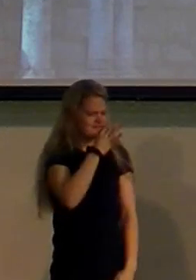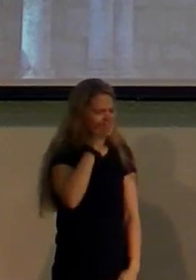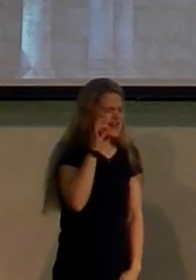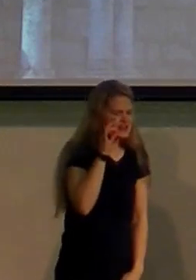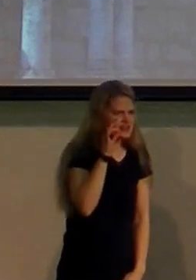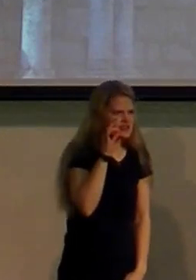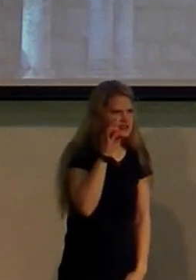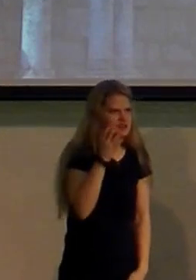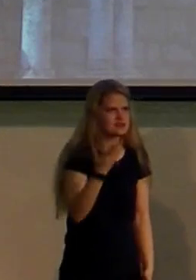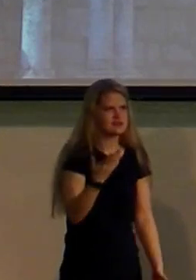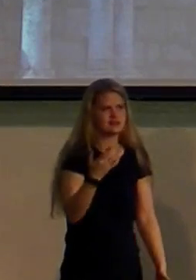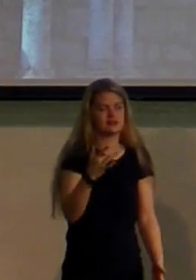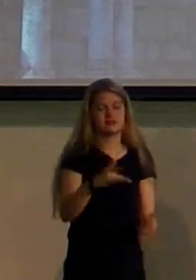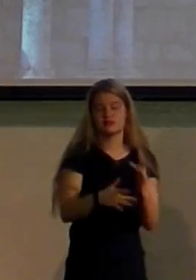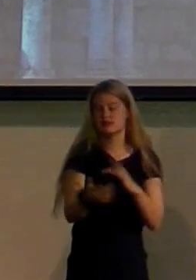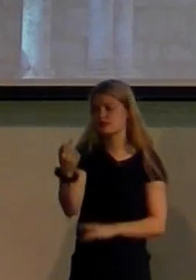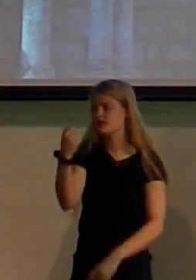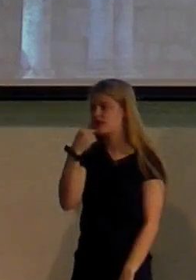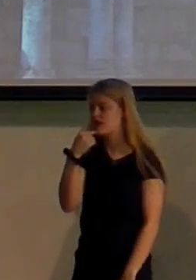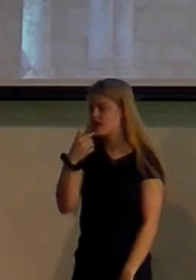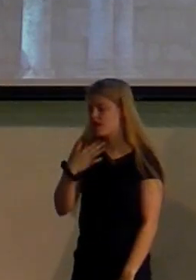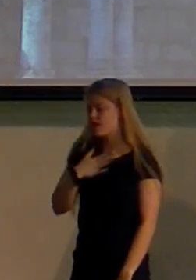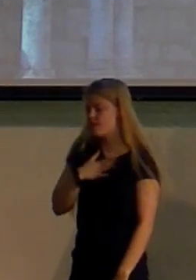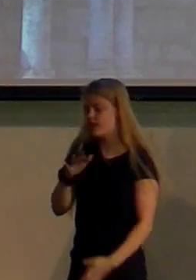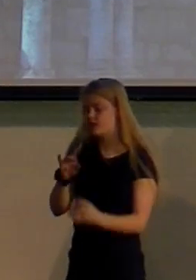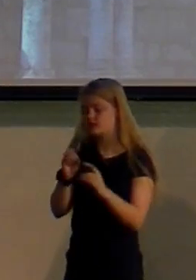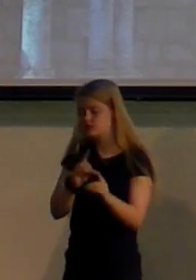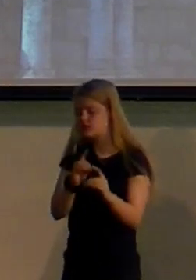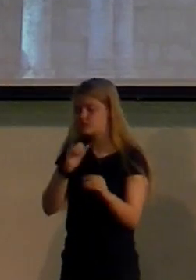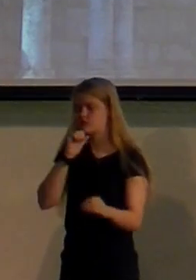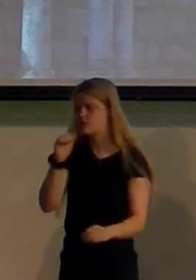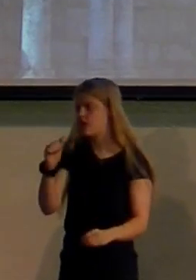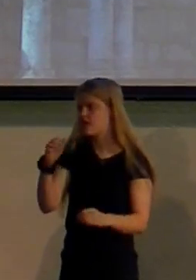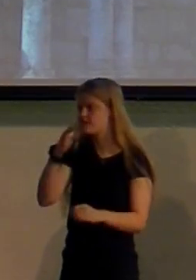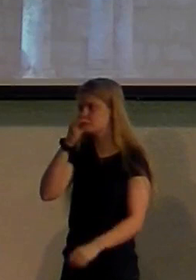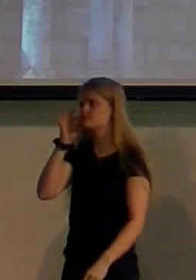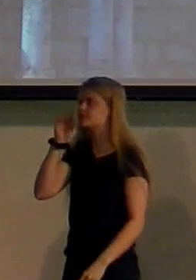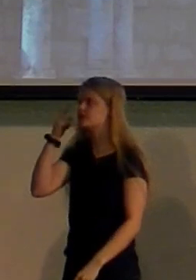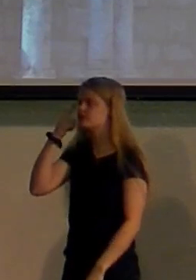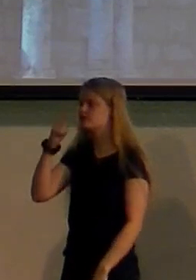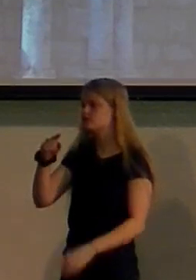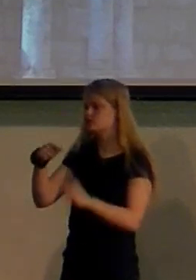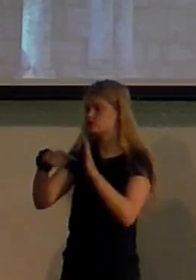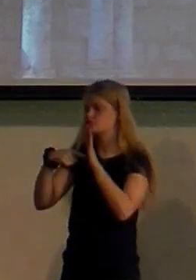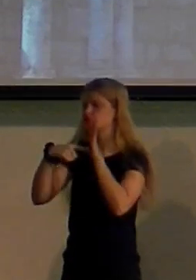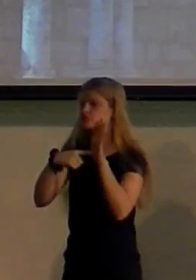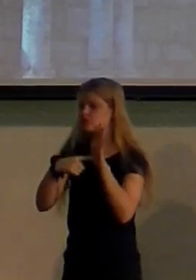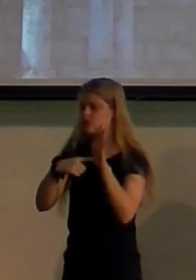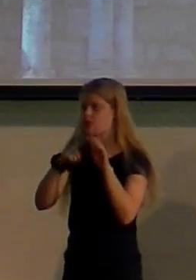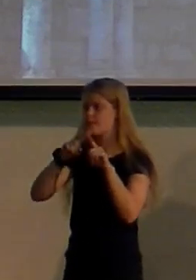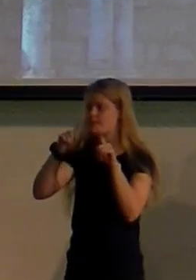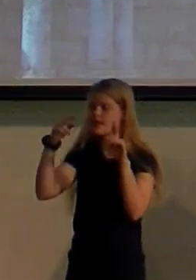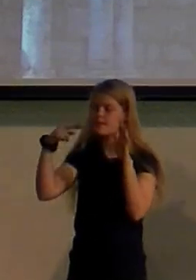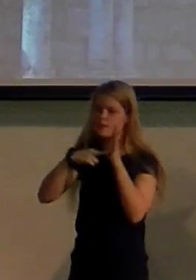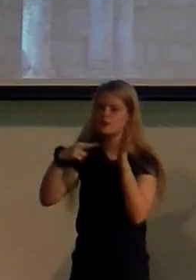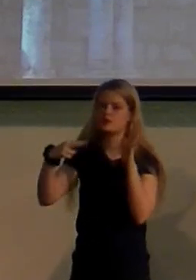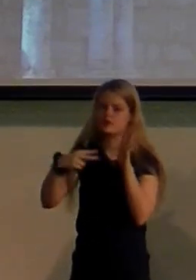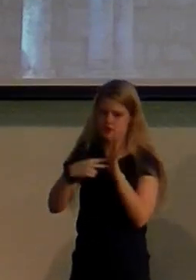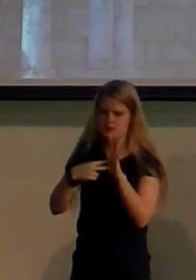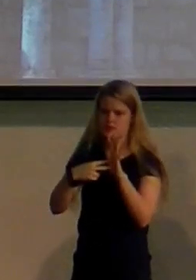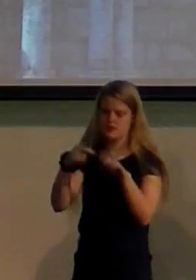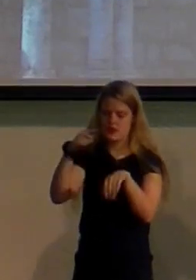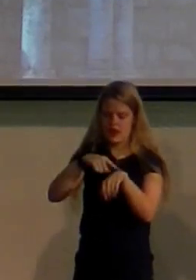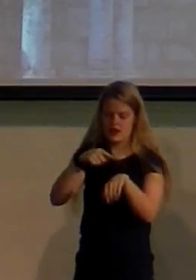Jesus would tell them, my disciples aren't going to fast for show. They'll fast for purpose. And when the time's